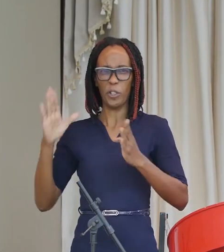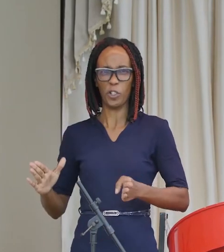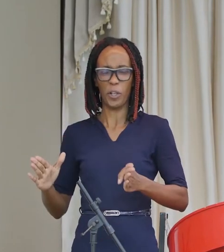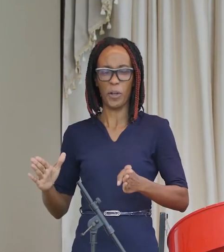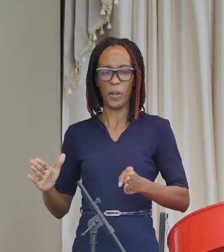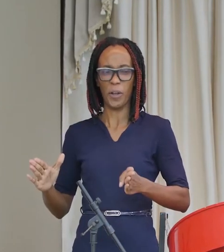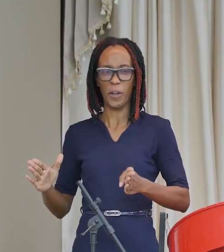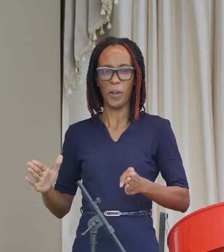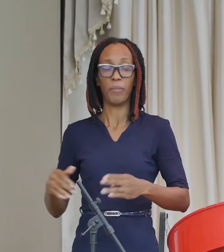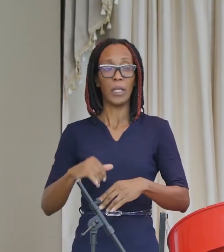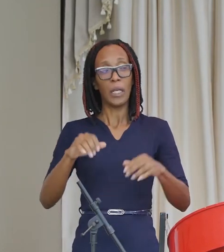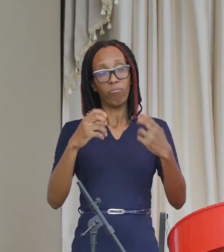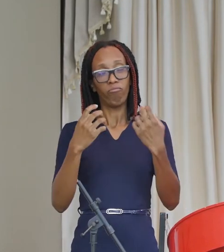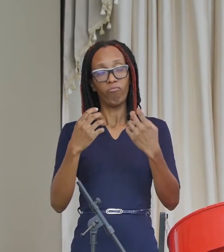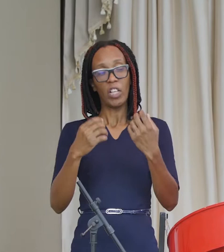of the head table,